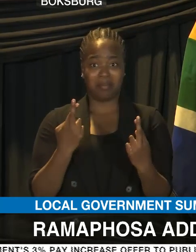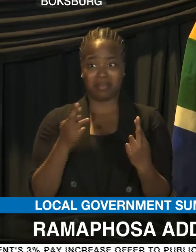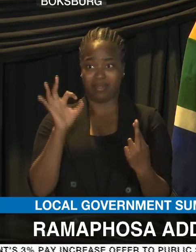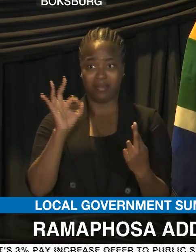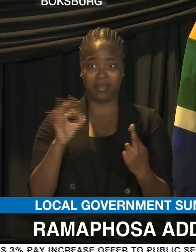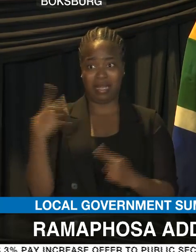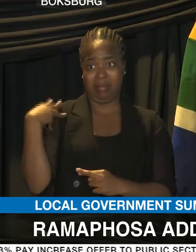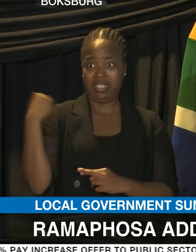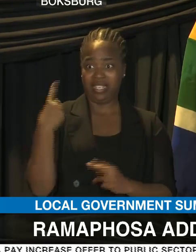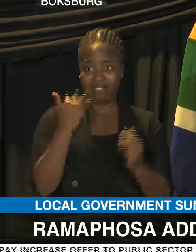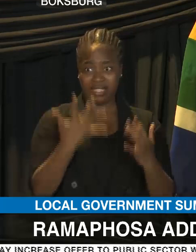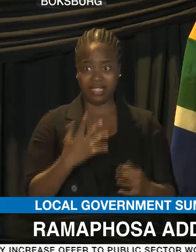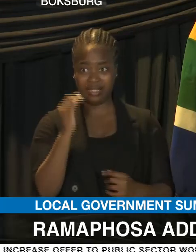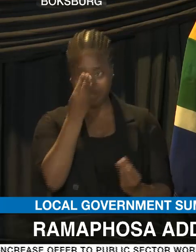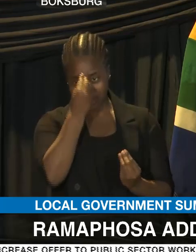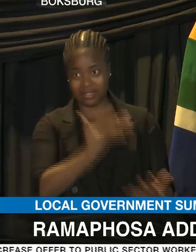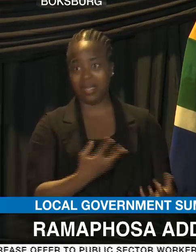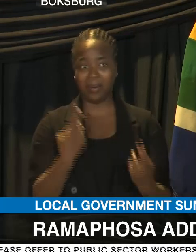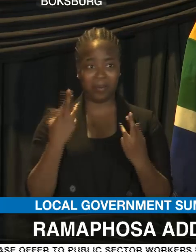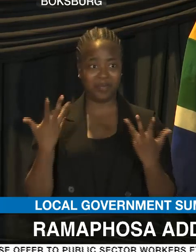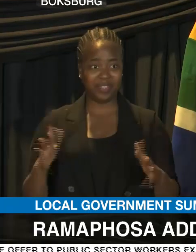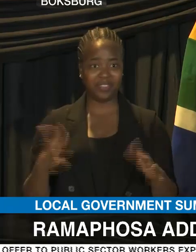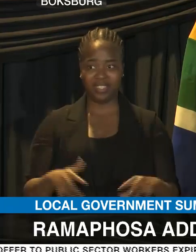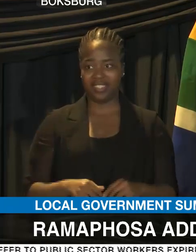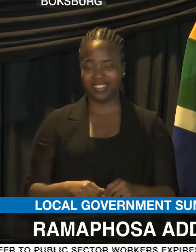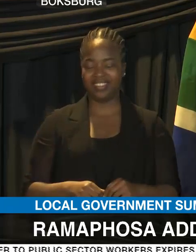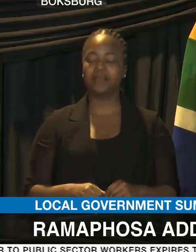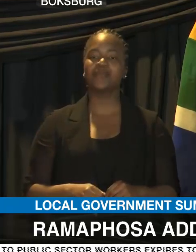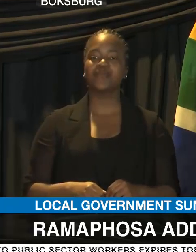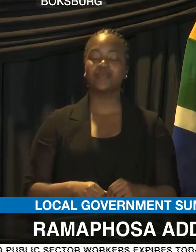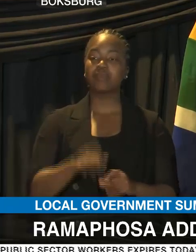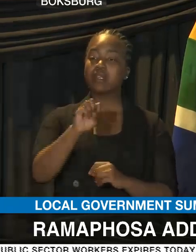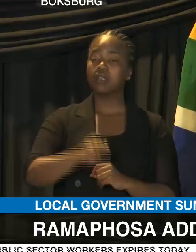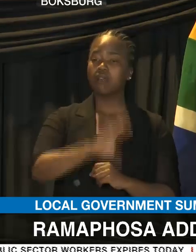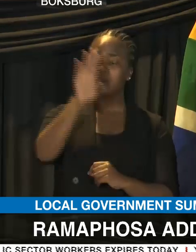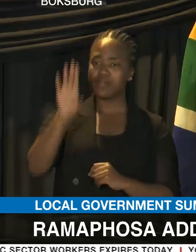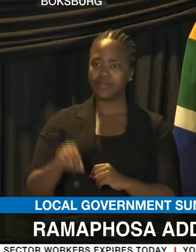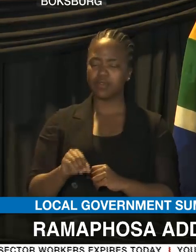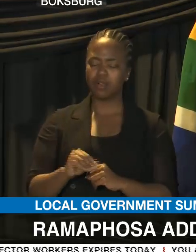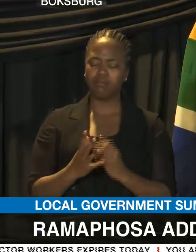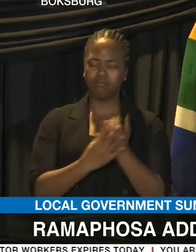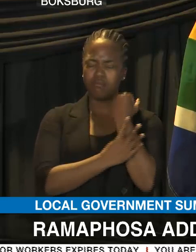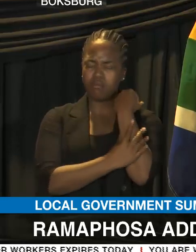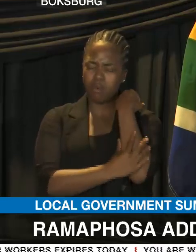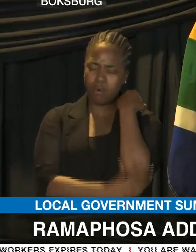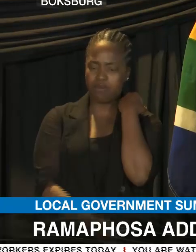with the Minister of Finance yesterday. As the country grapples with